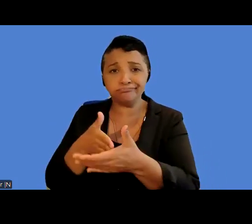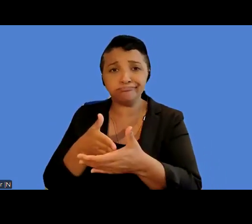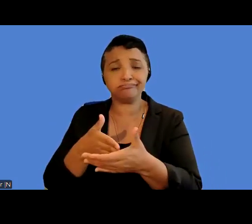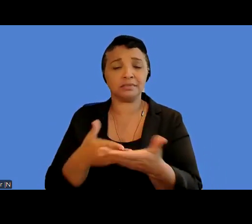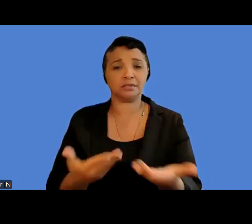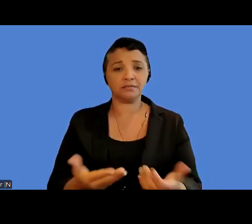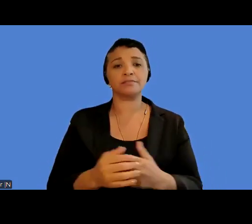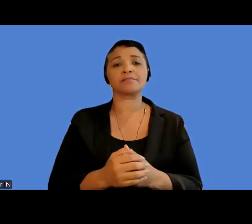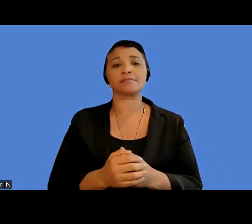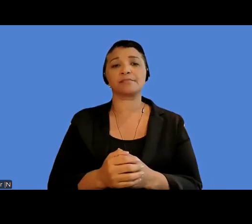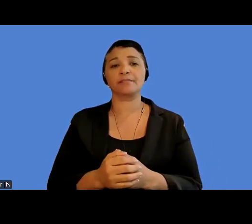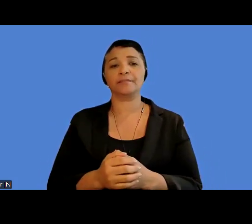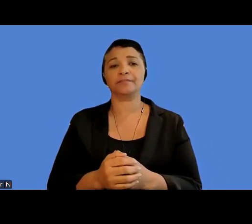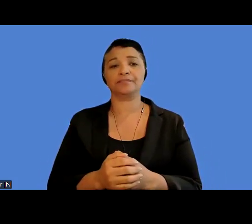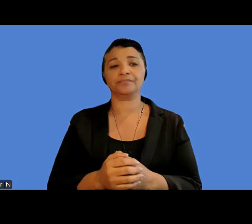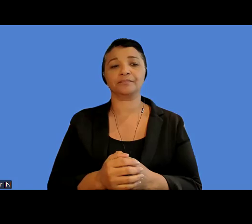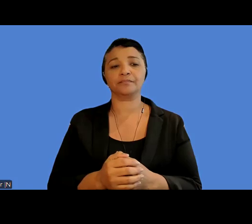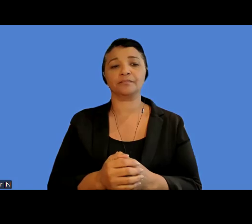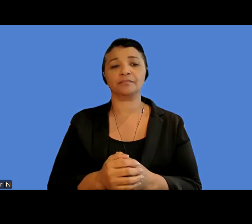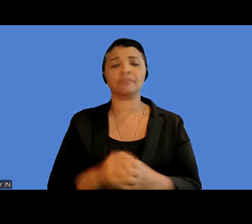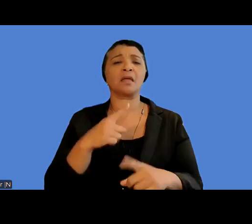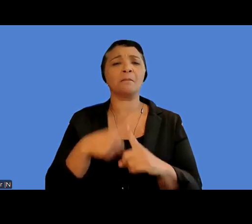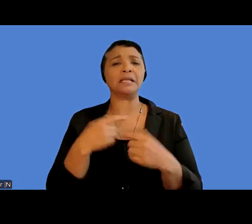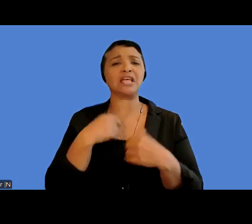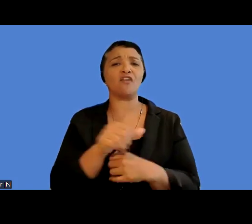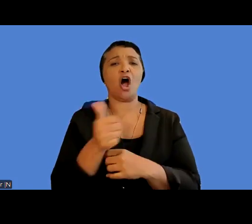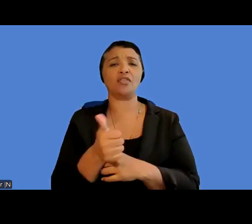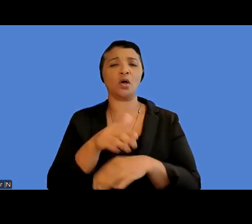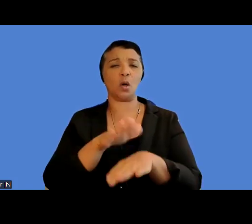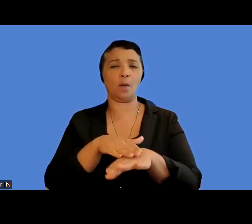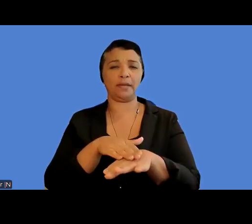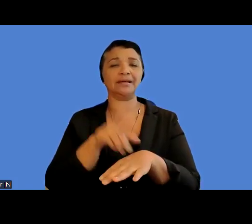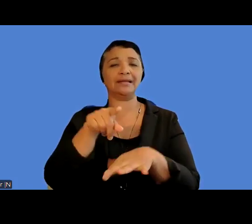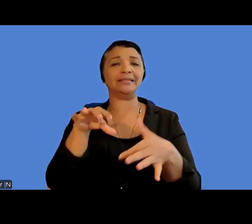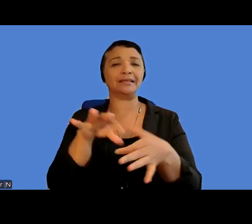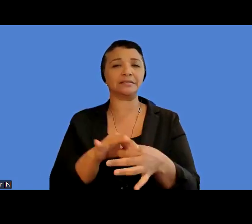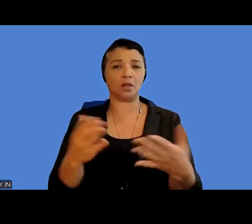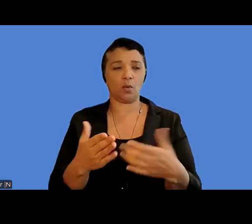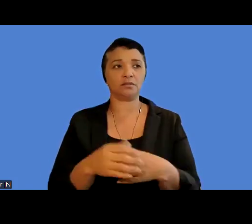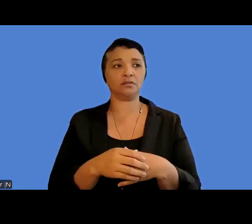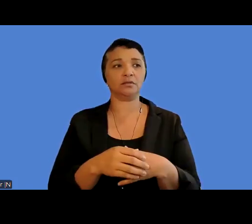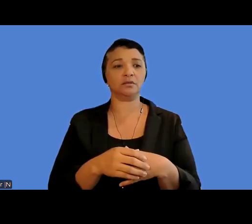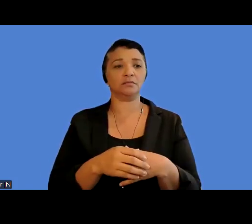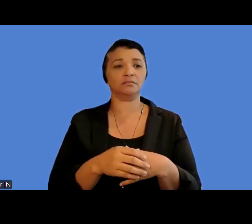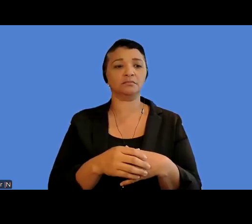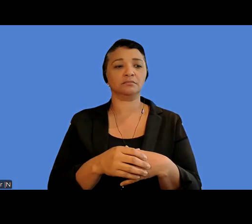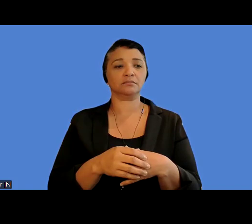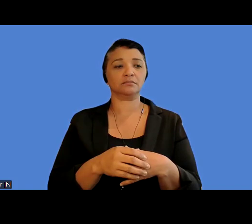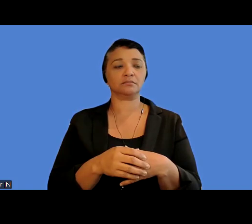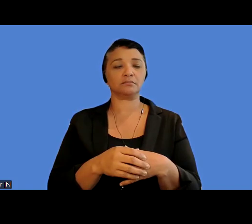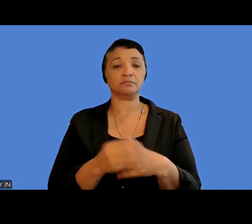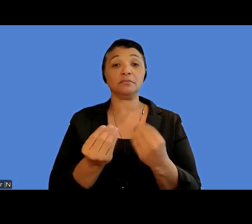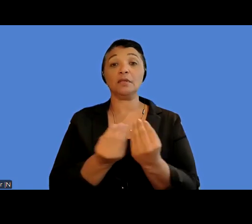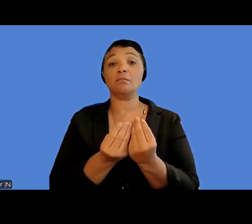And there's also another remark sharing how in